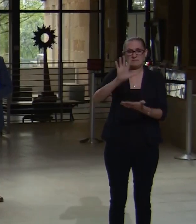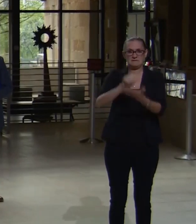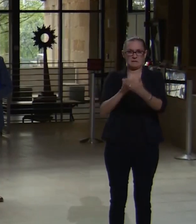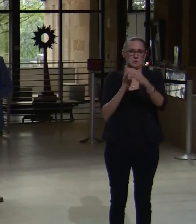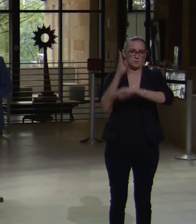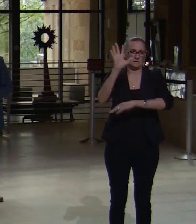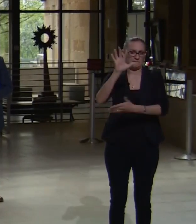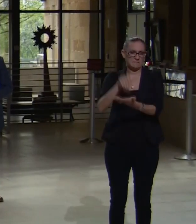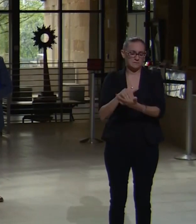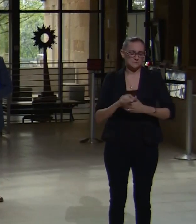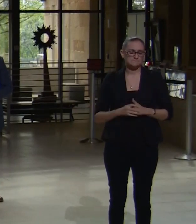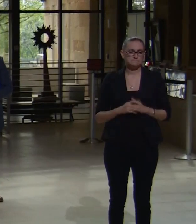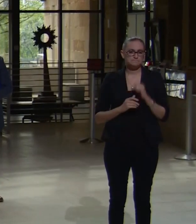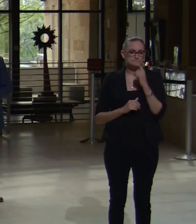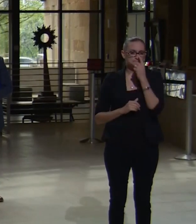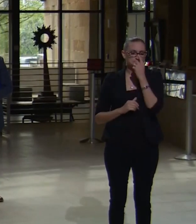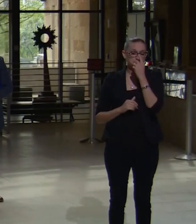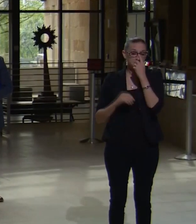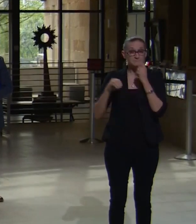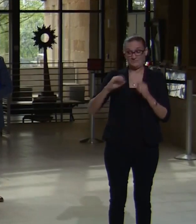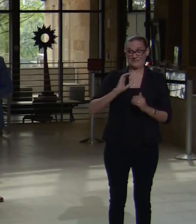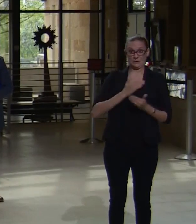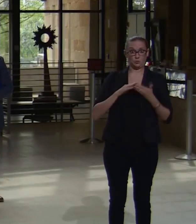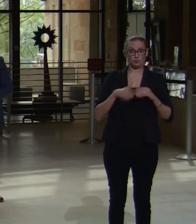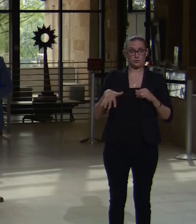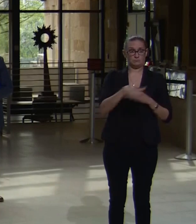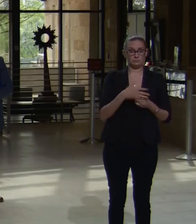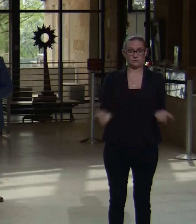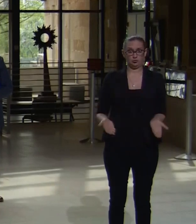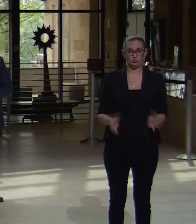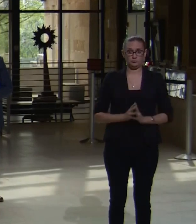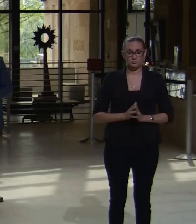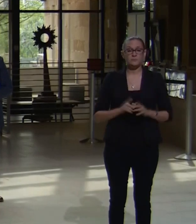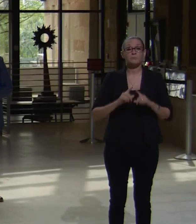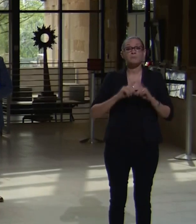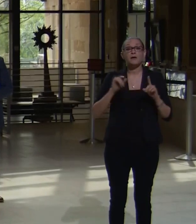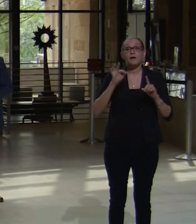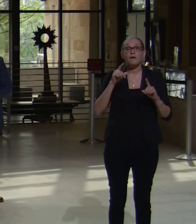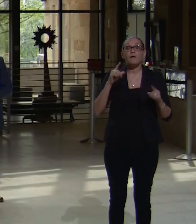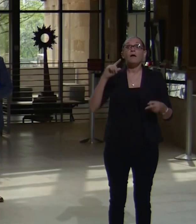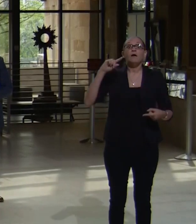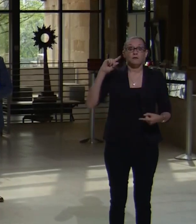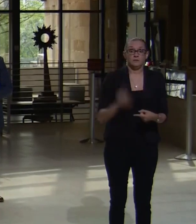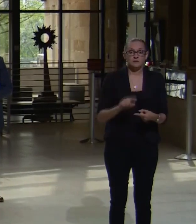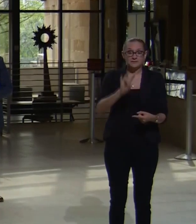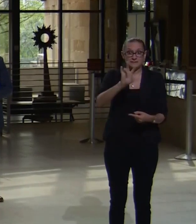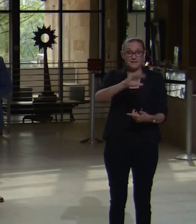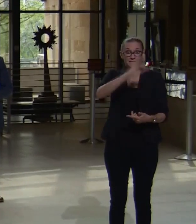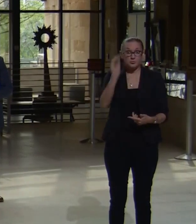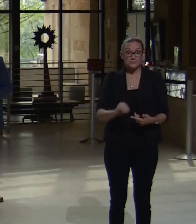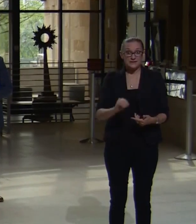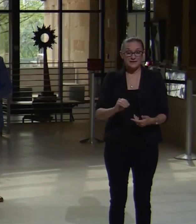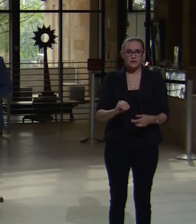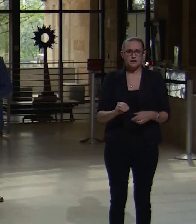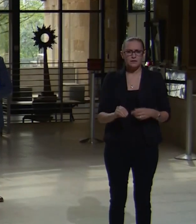5,000 in our community alone. But if you get to a 75%